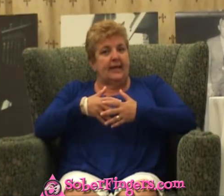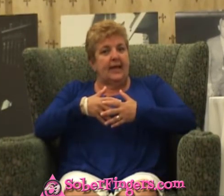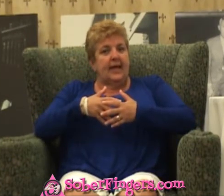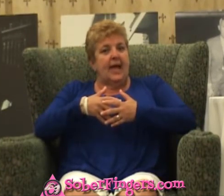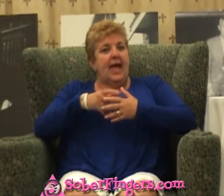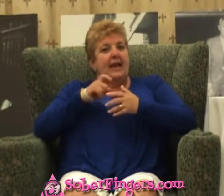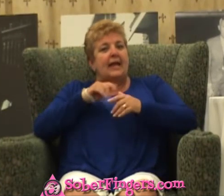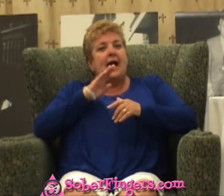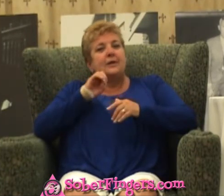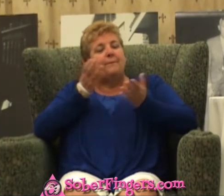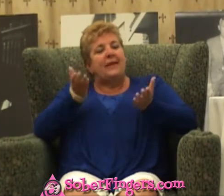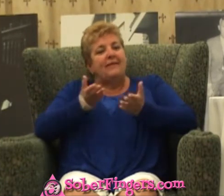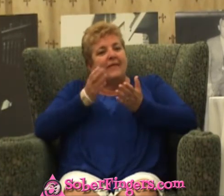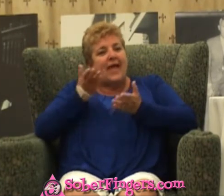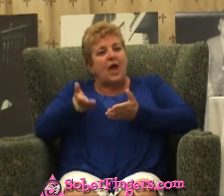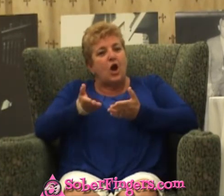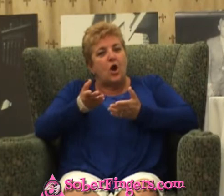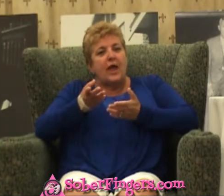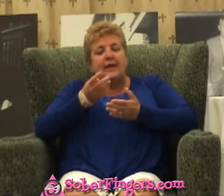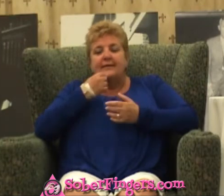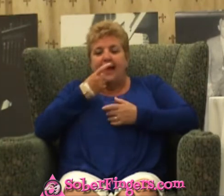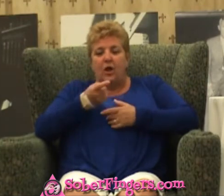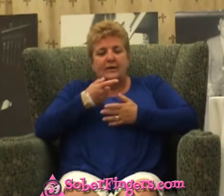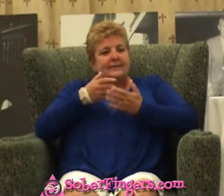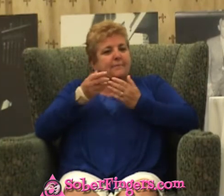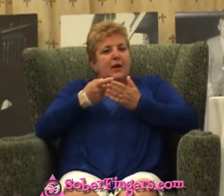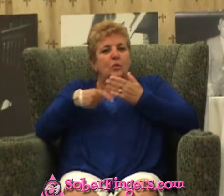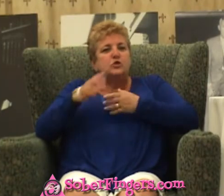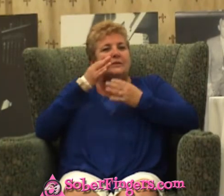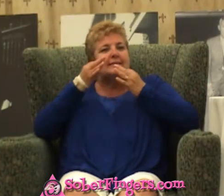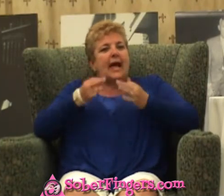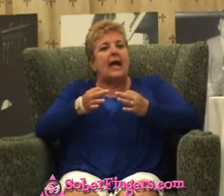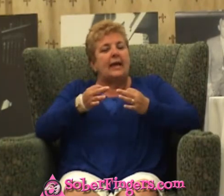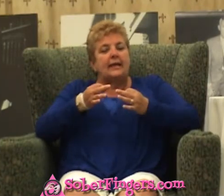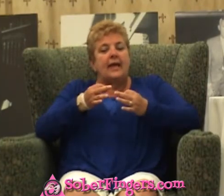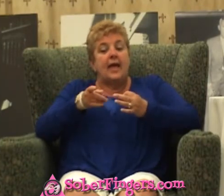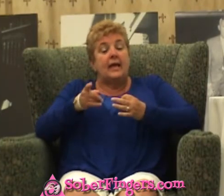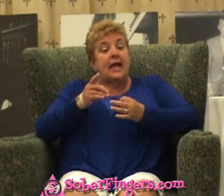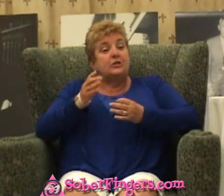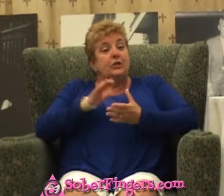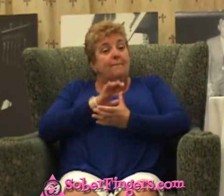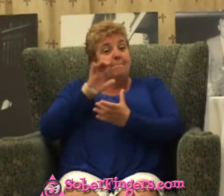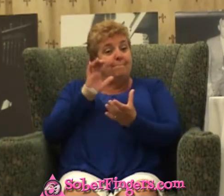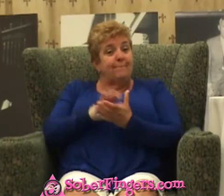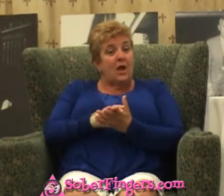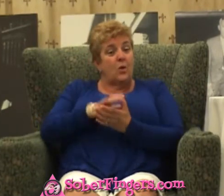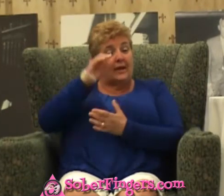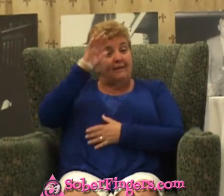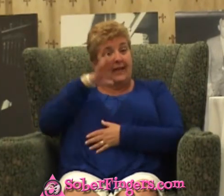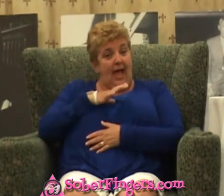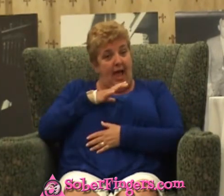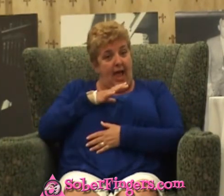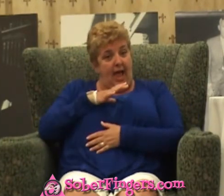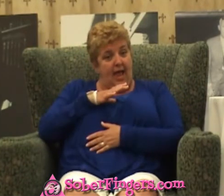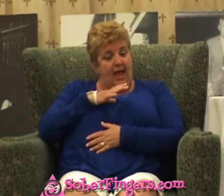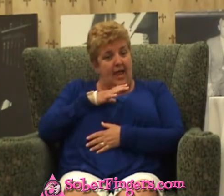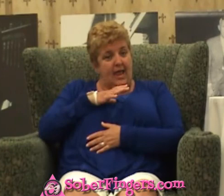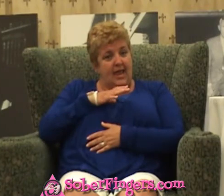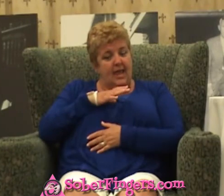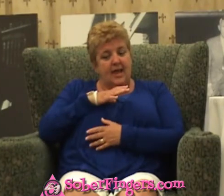there for her no matter what she decided. And she ended up marrying the guy, my grandson's father, and I got to be there at